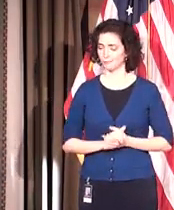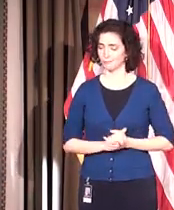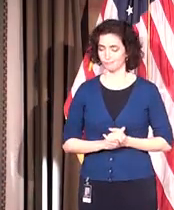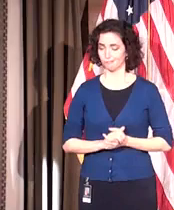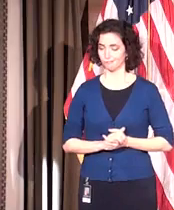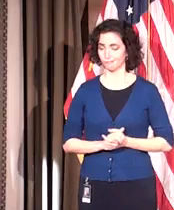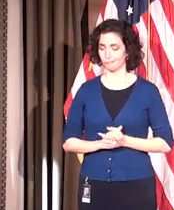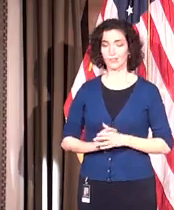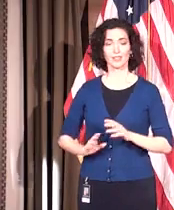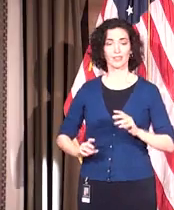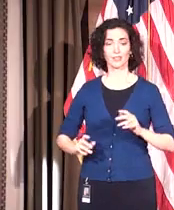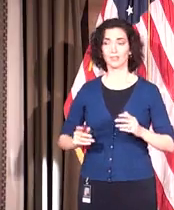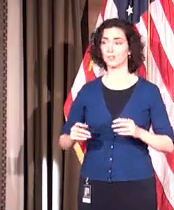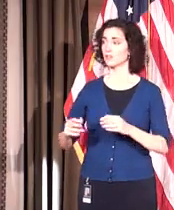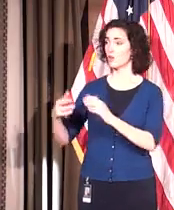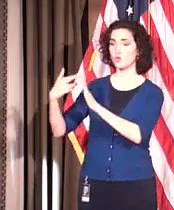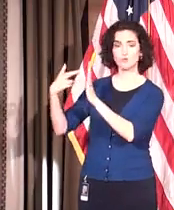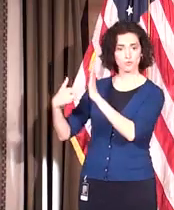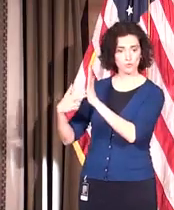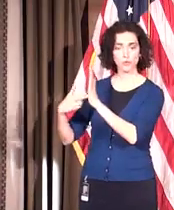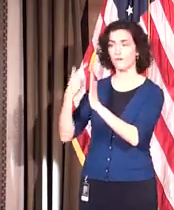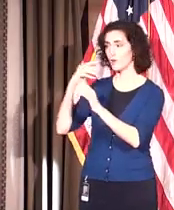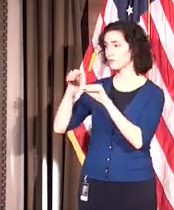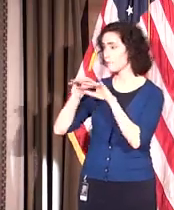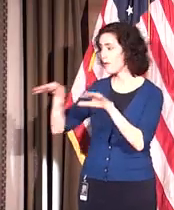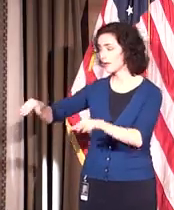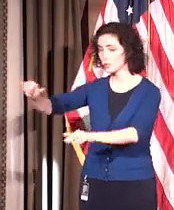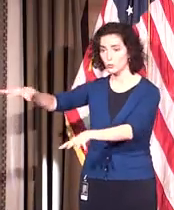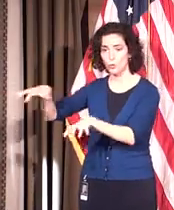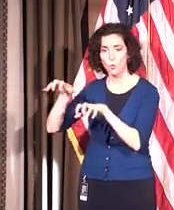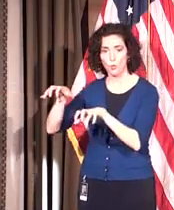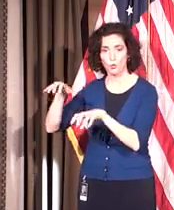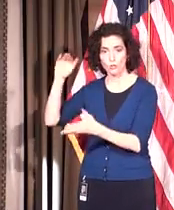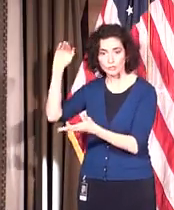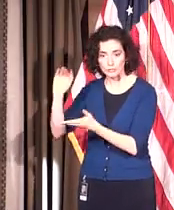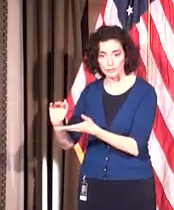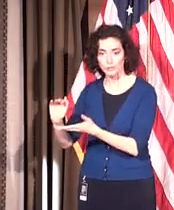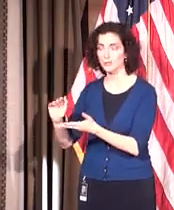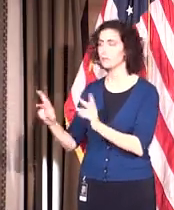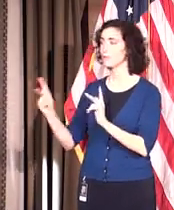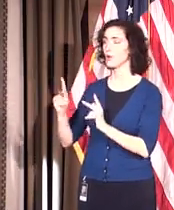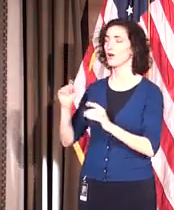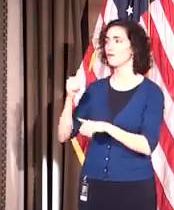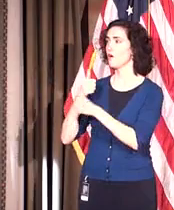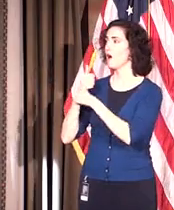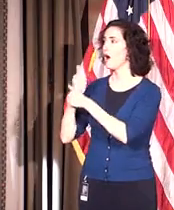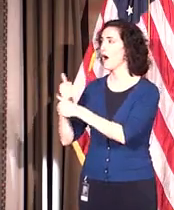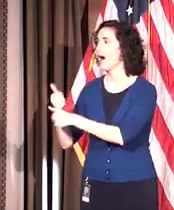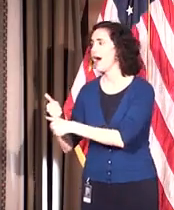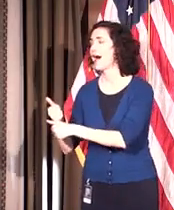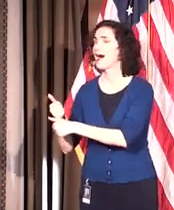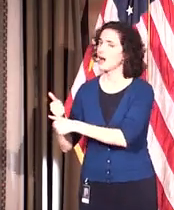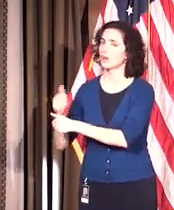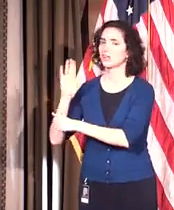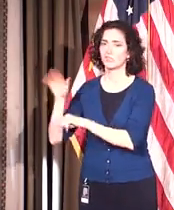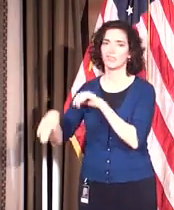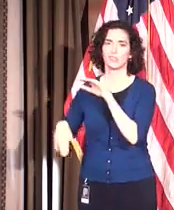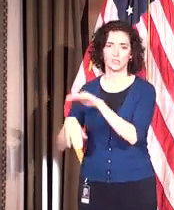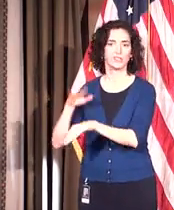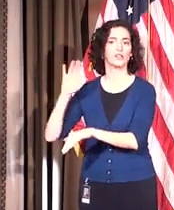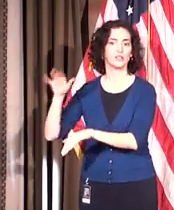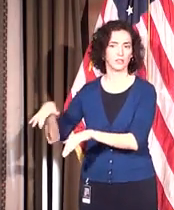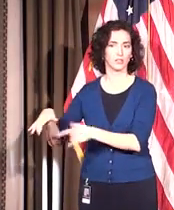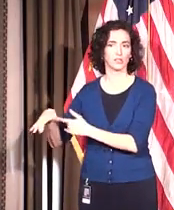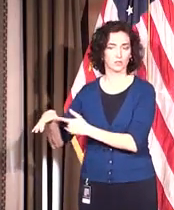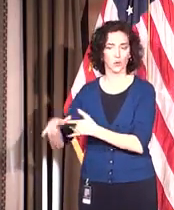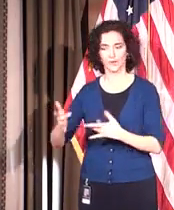were not adhering to the mitigation measures to the degree that they had before. And so we're starting to see